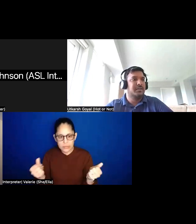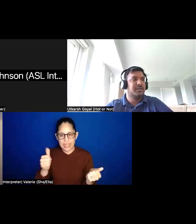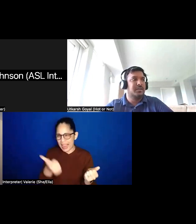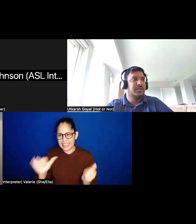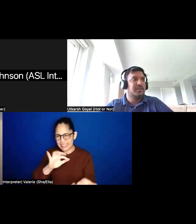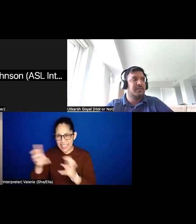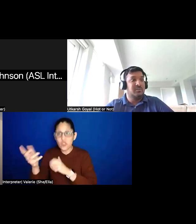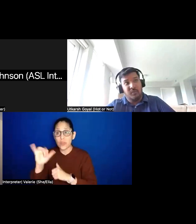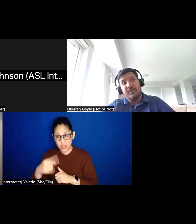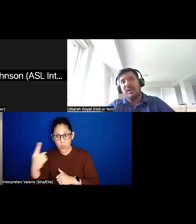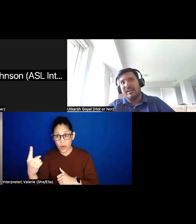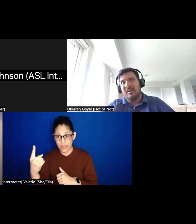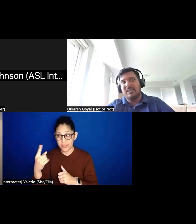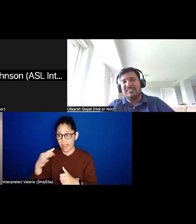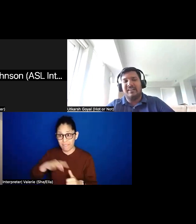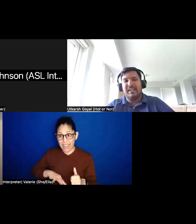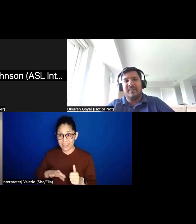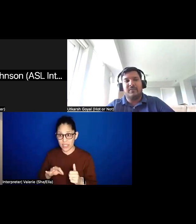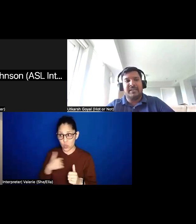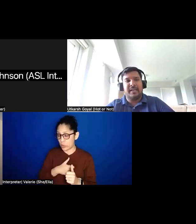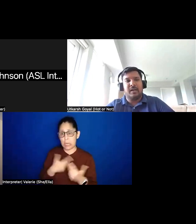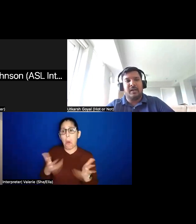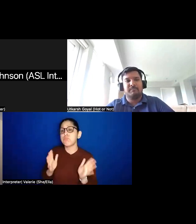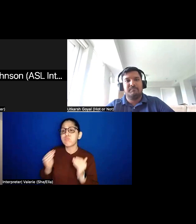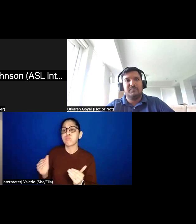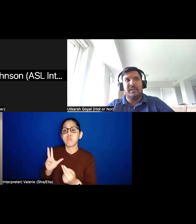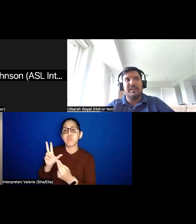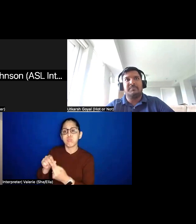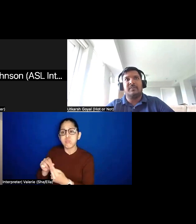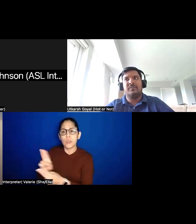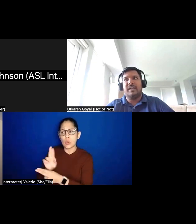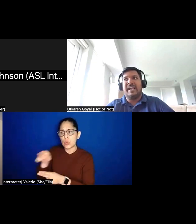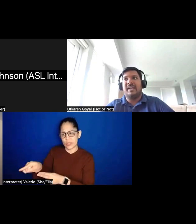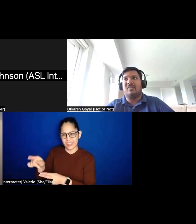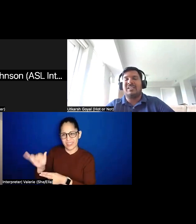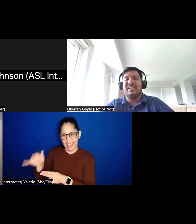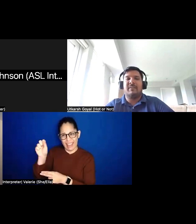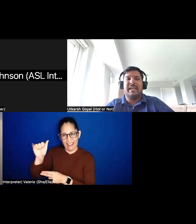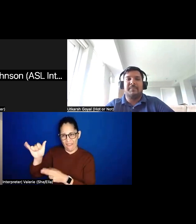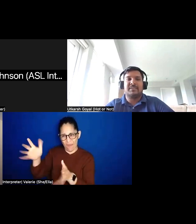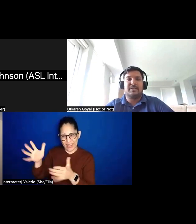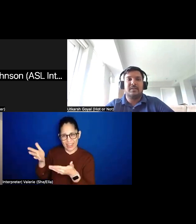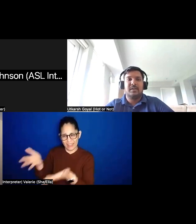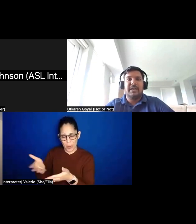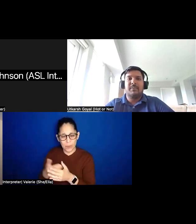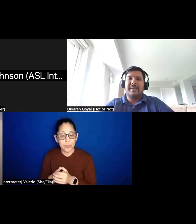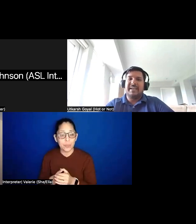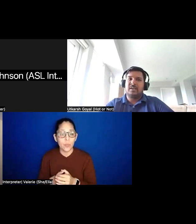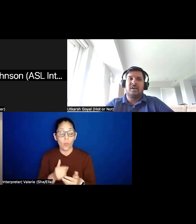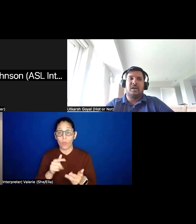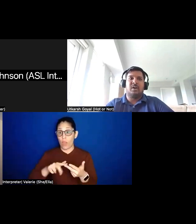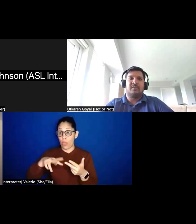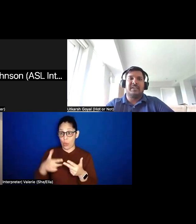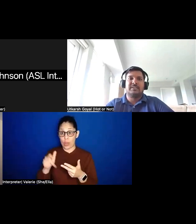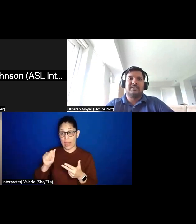And overall, generally, if I have to say, in terms of AI, obviously, it will help us. It will